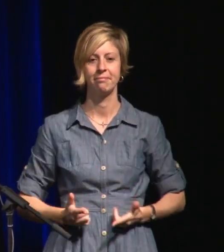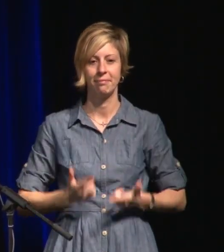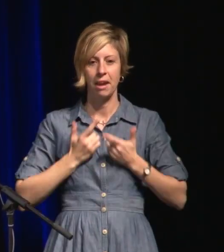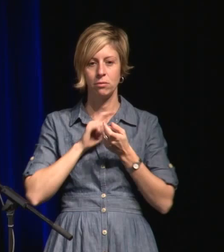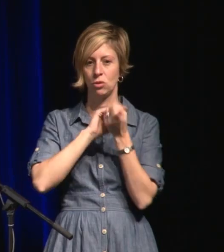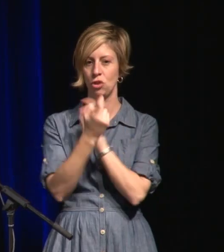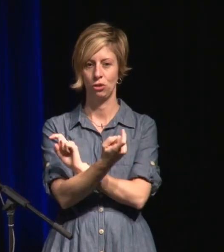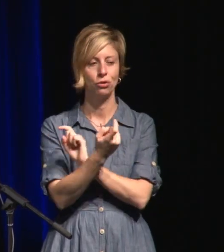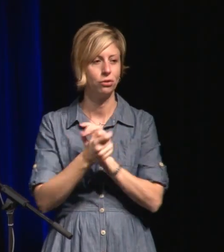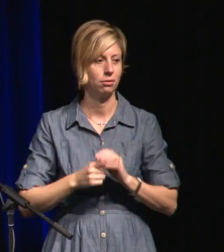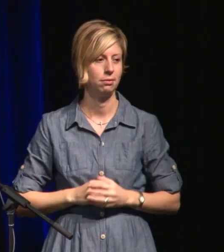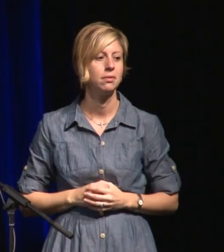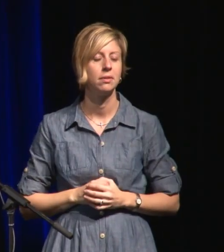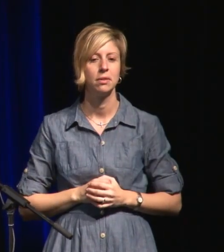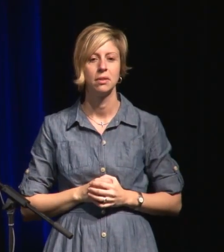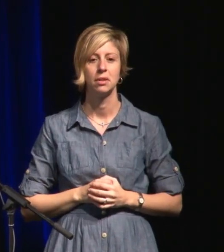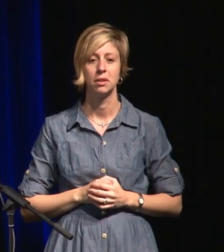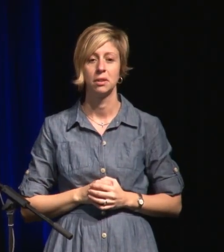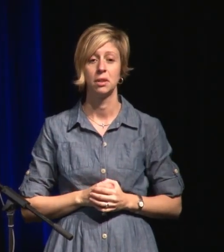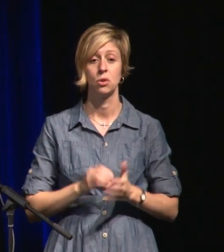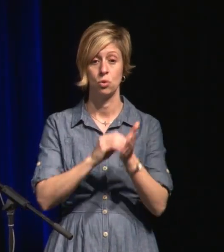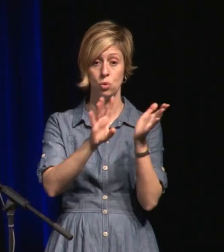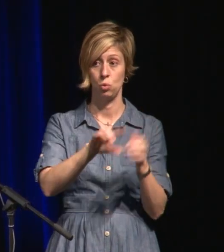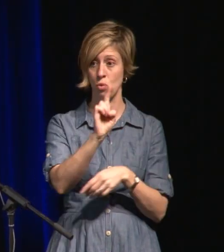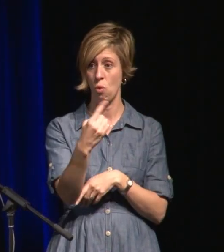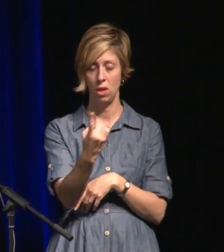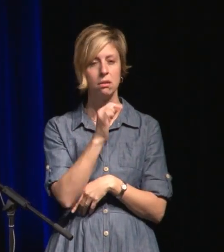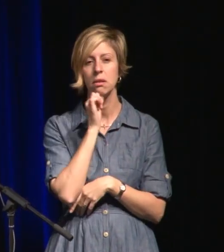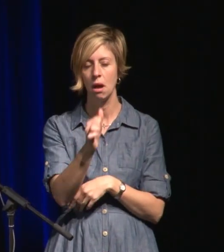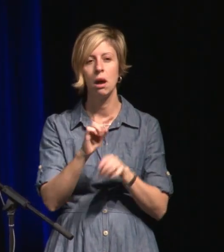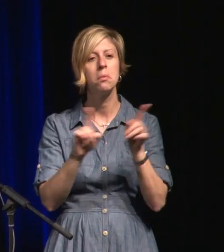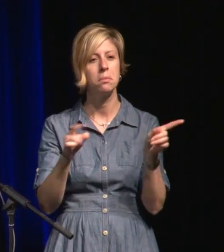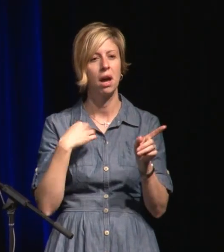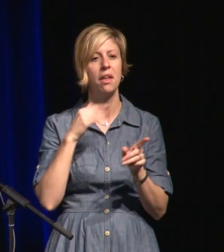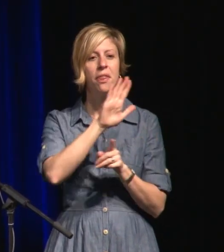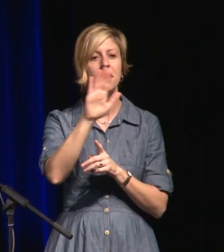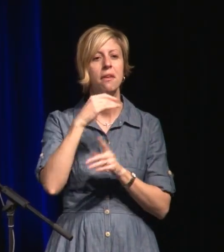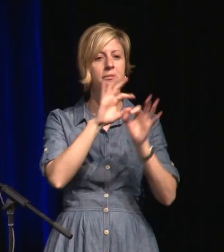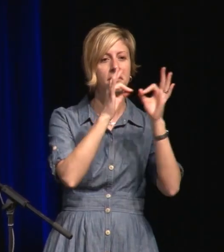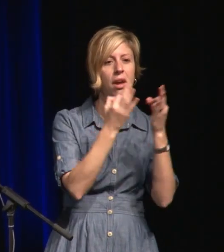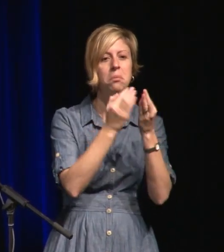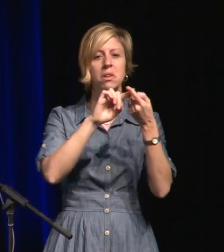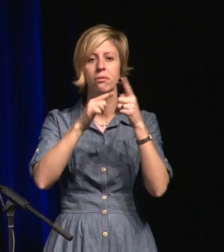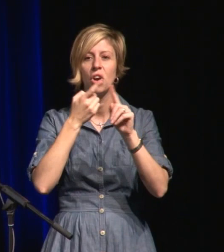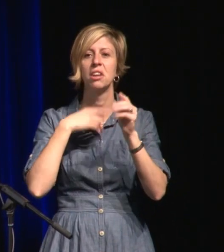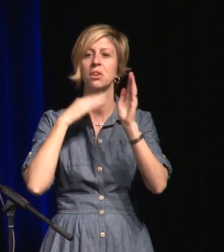those closest to them, their families, their friends, and their communities.